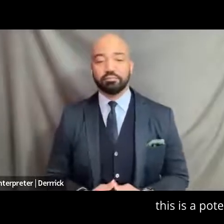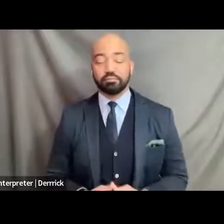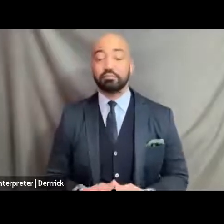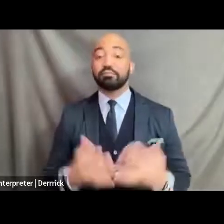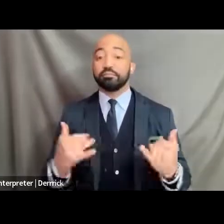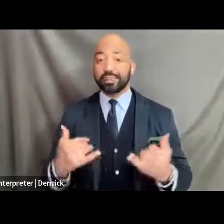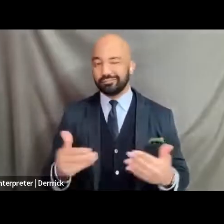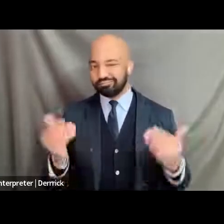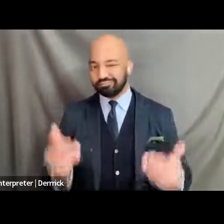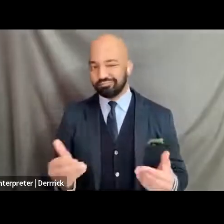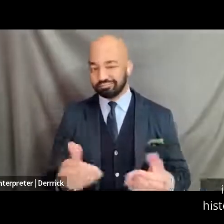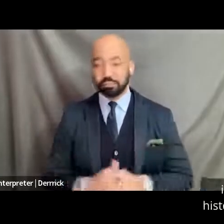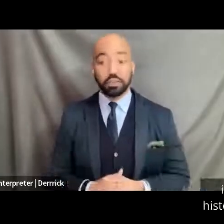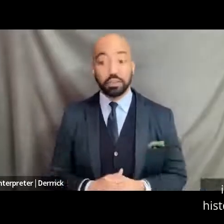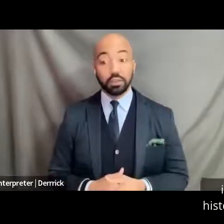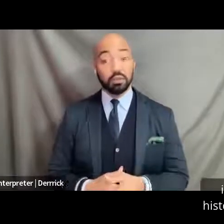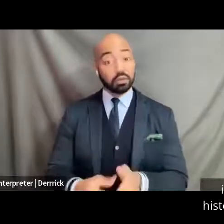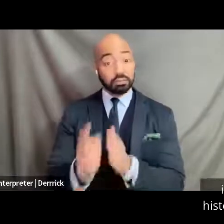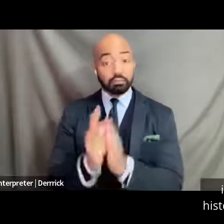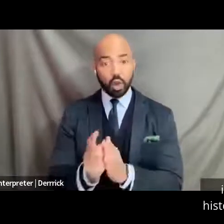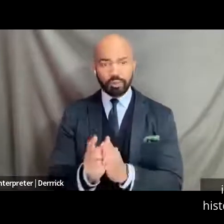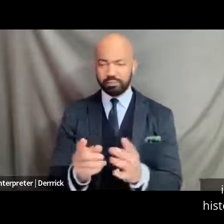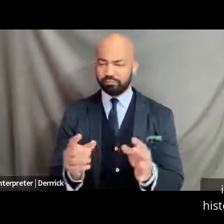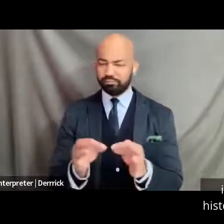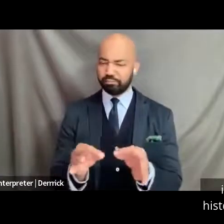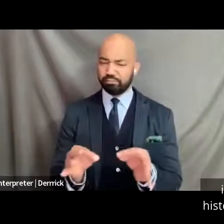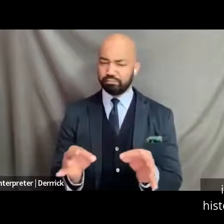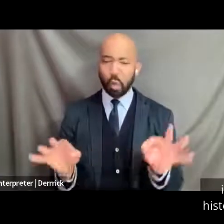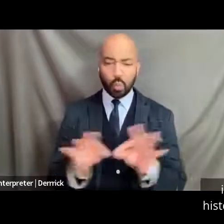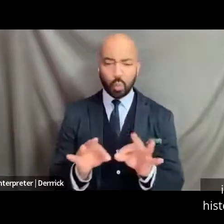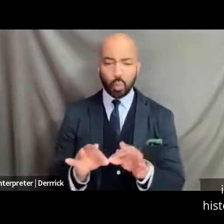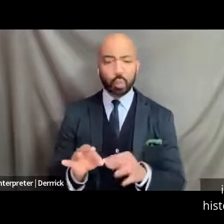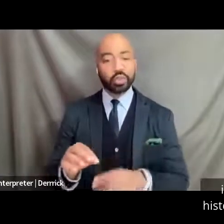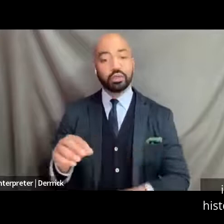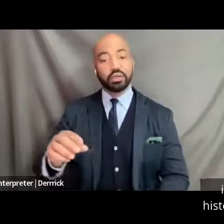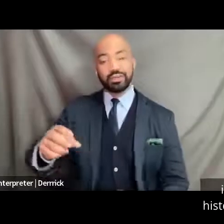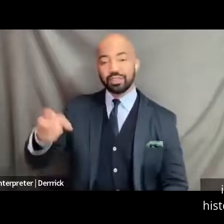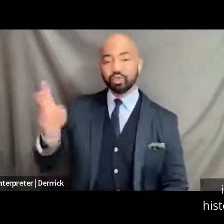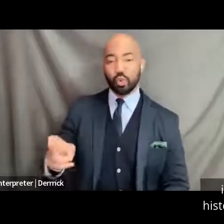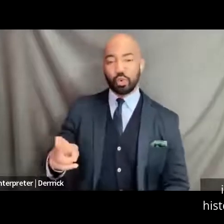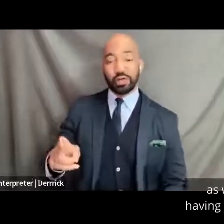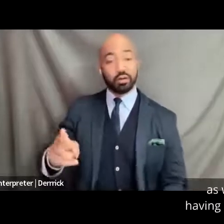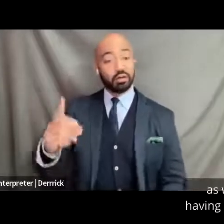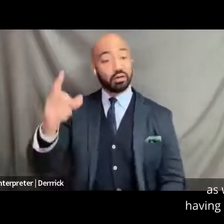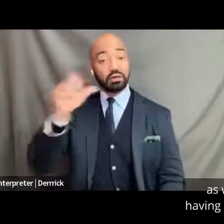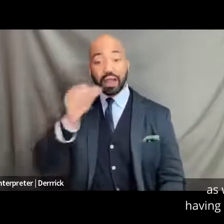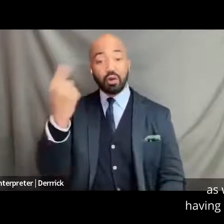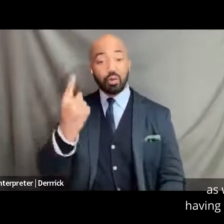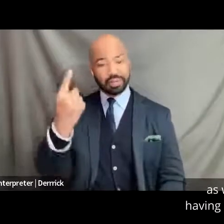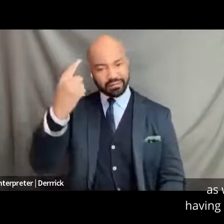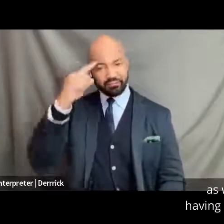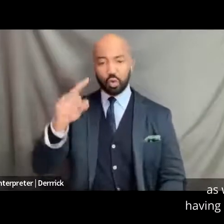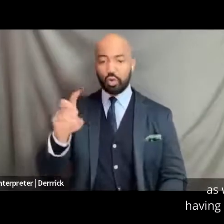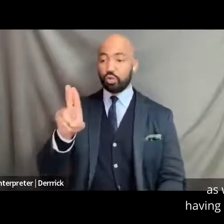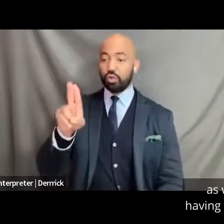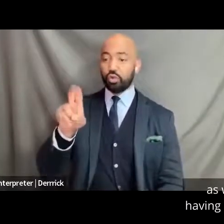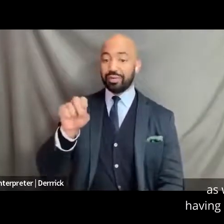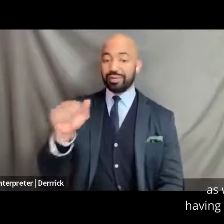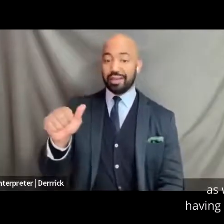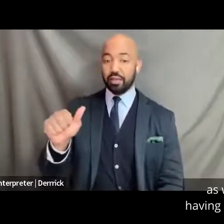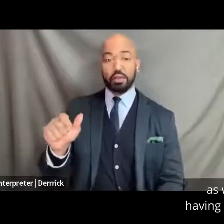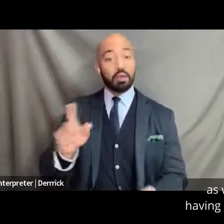moment um in united states history internationally as we look